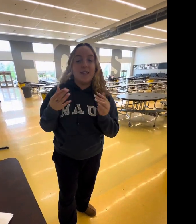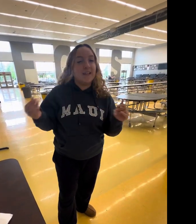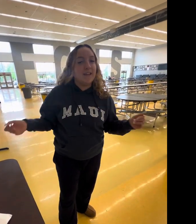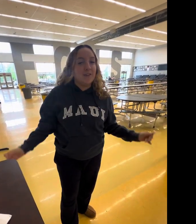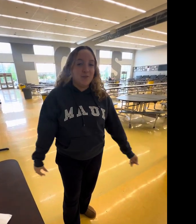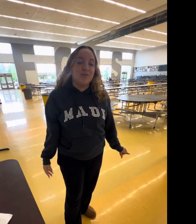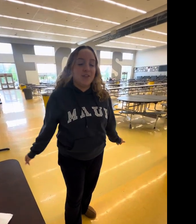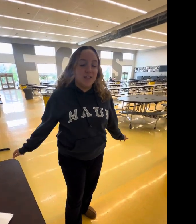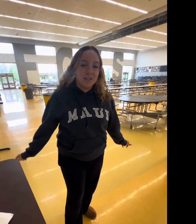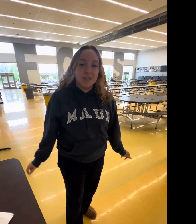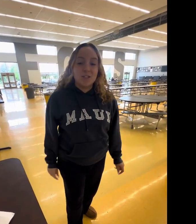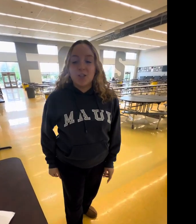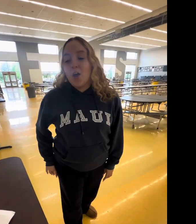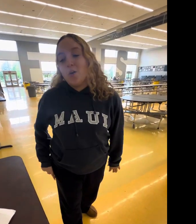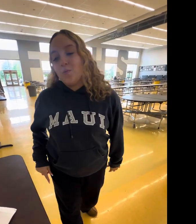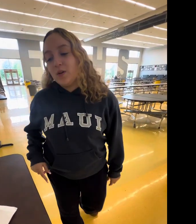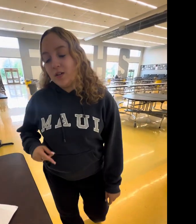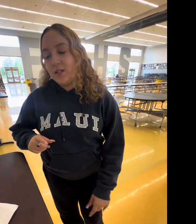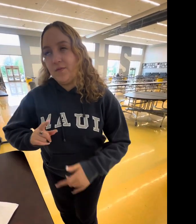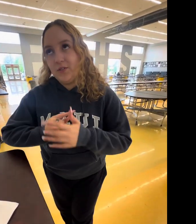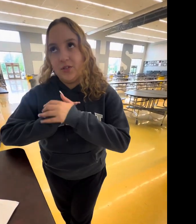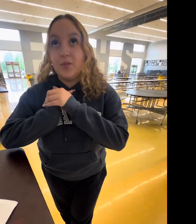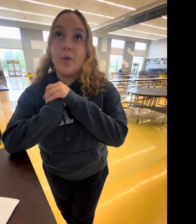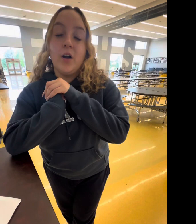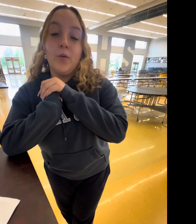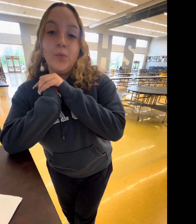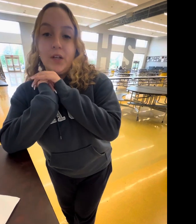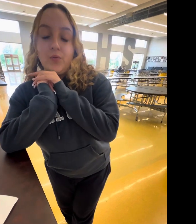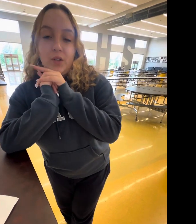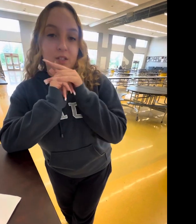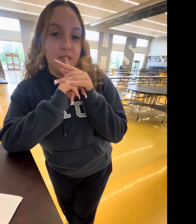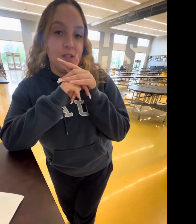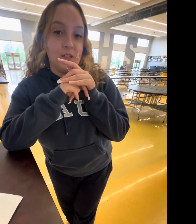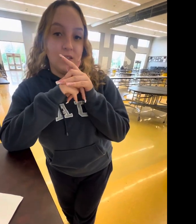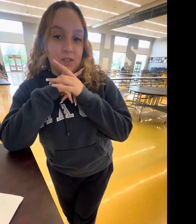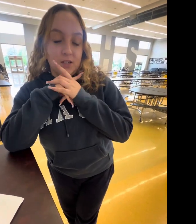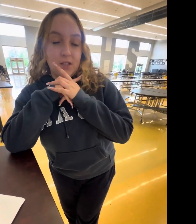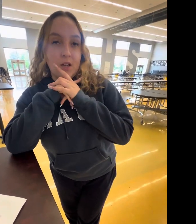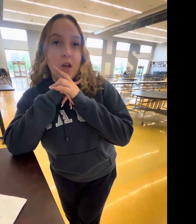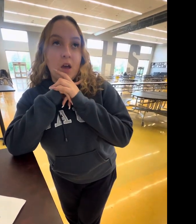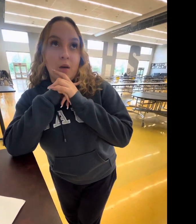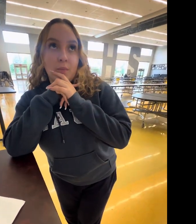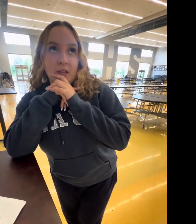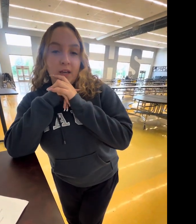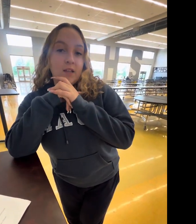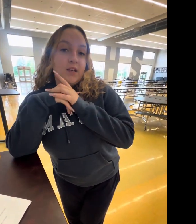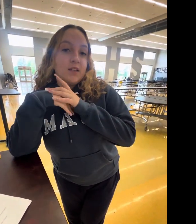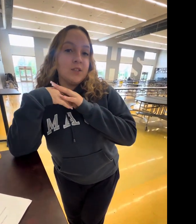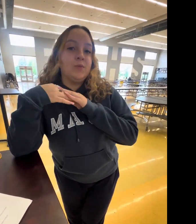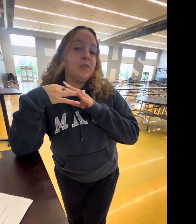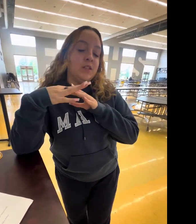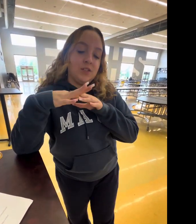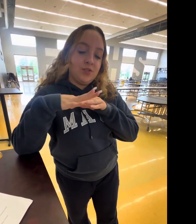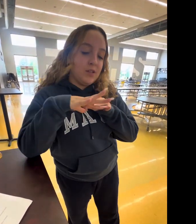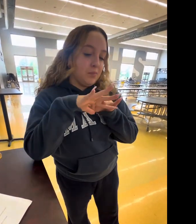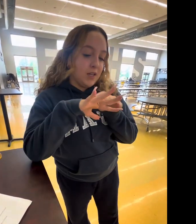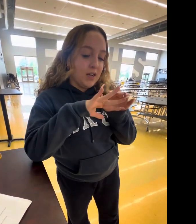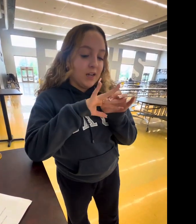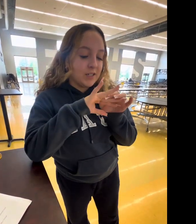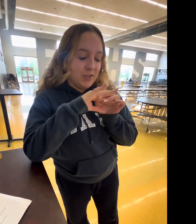in junior English was for sure probably Raisin in the Sun, play, like, it's a really interesting play. I actually